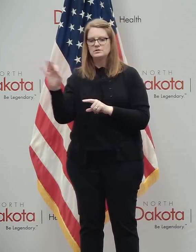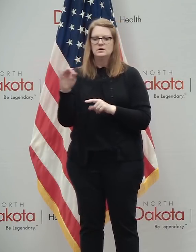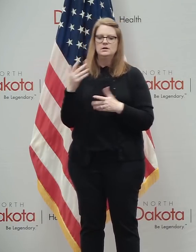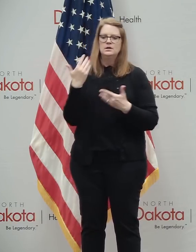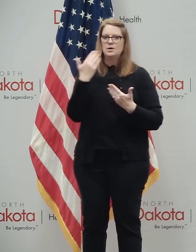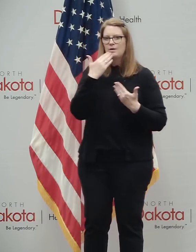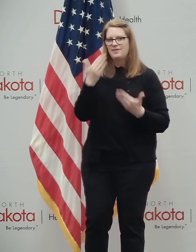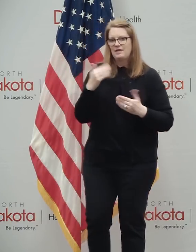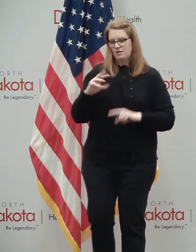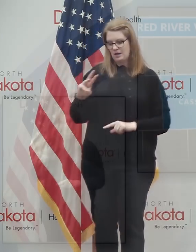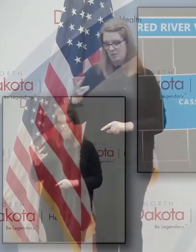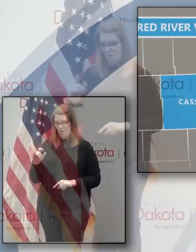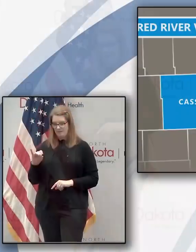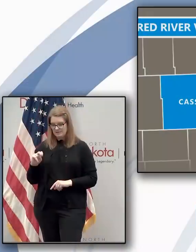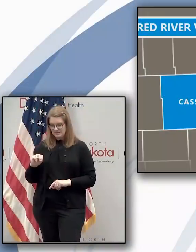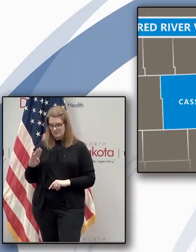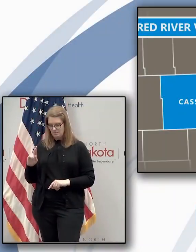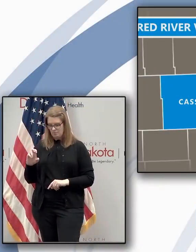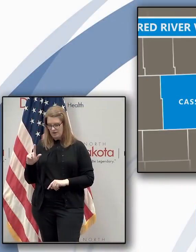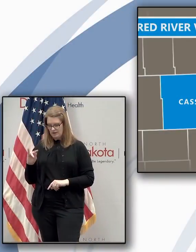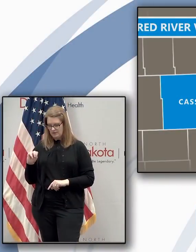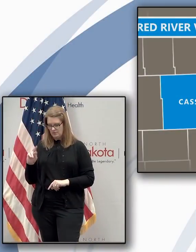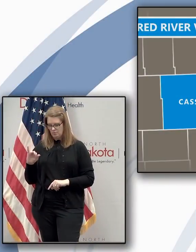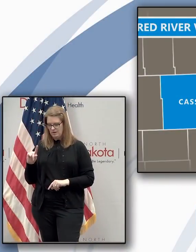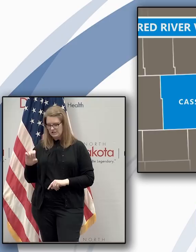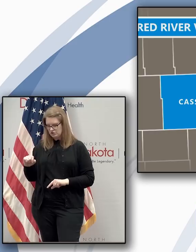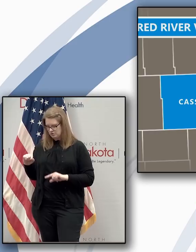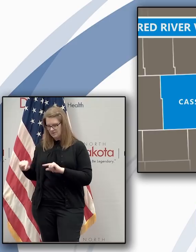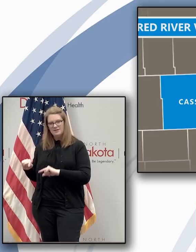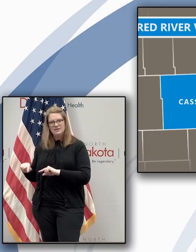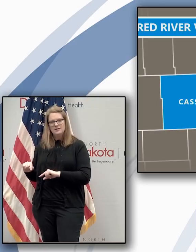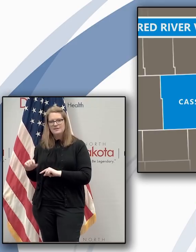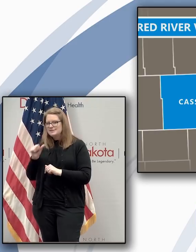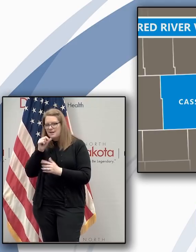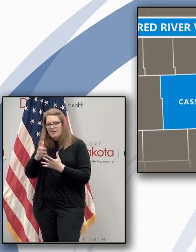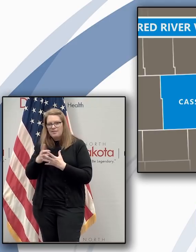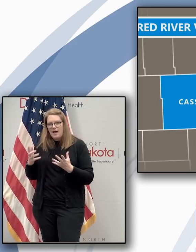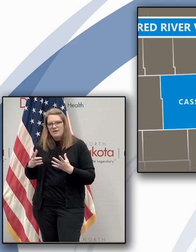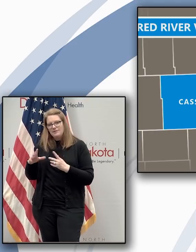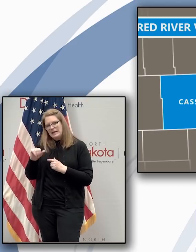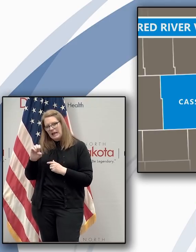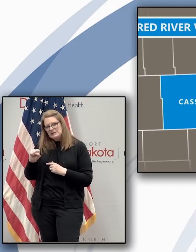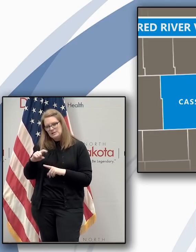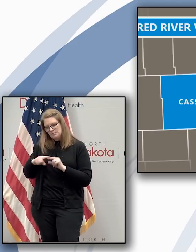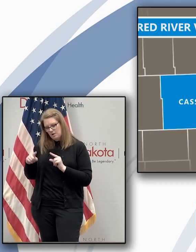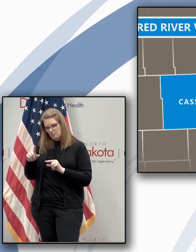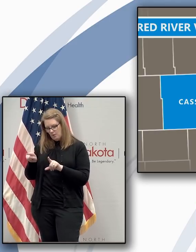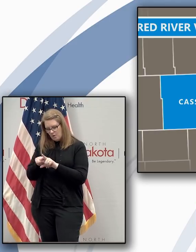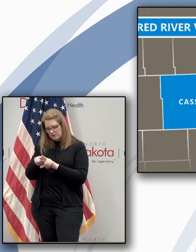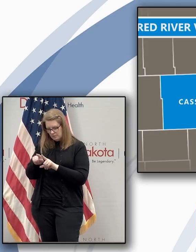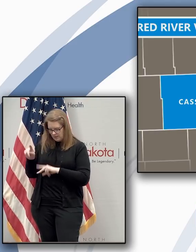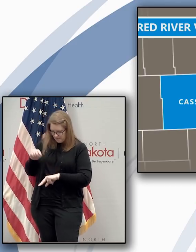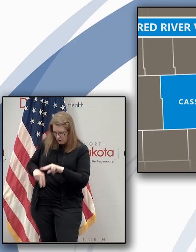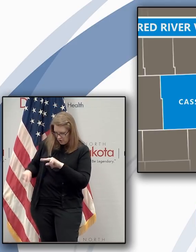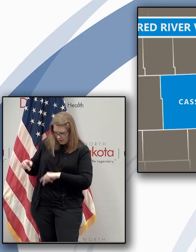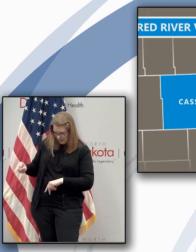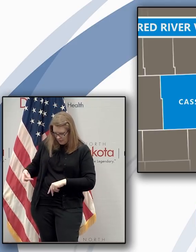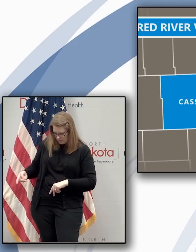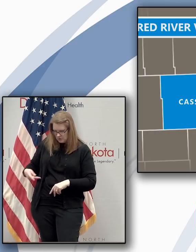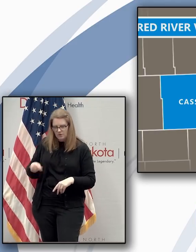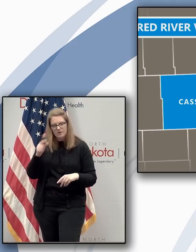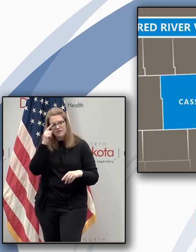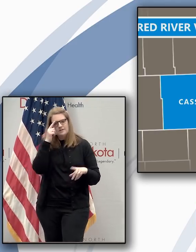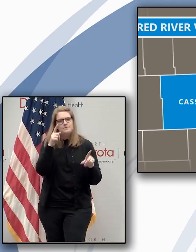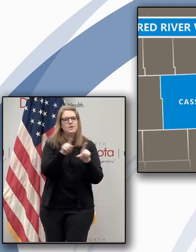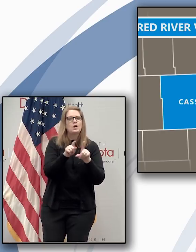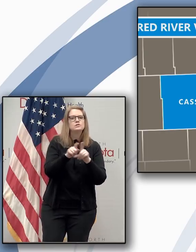Breckenridge to have very few cases, but that would be a third border metro area that we could potentially take a look at. I've also reached